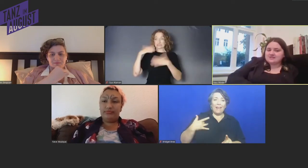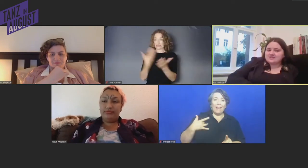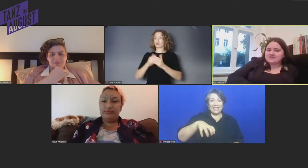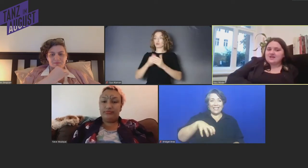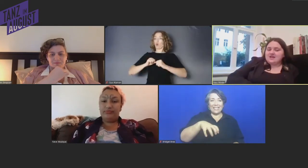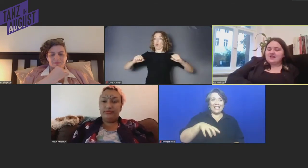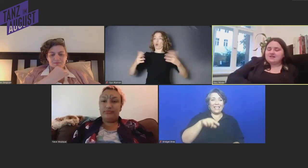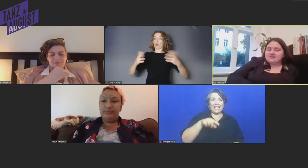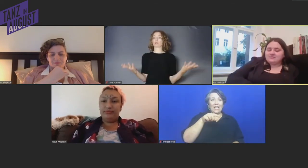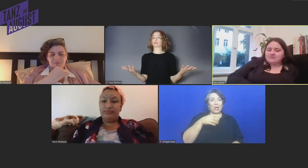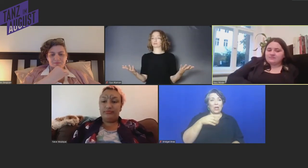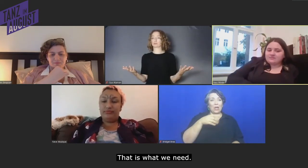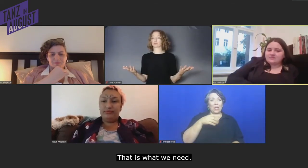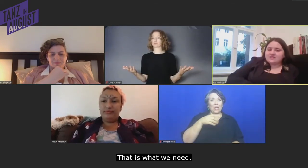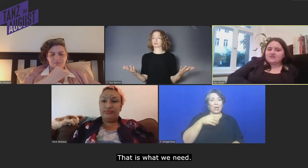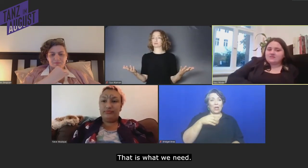exist.